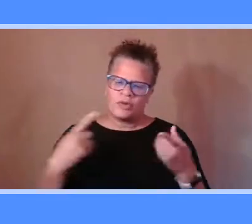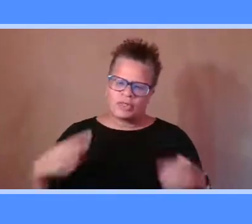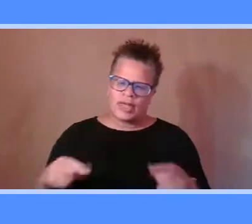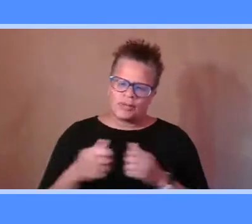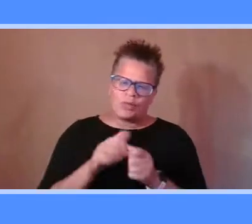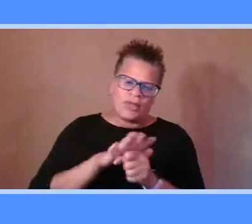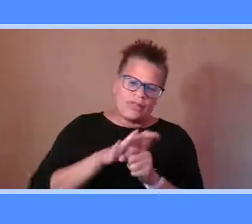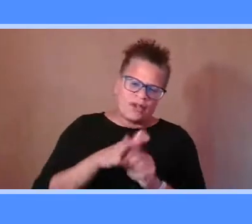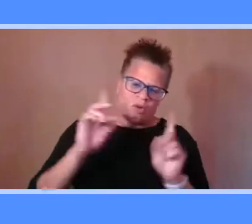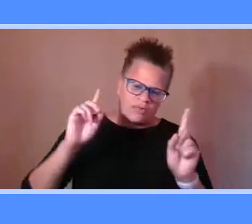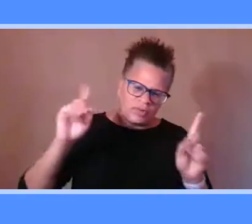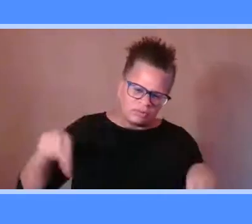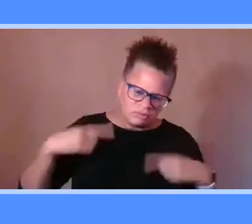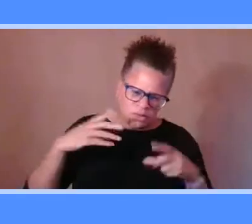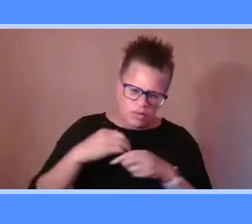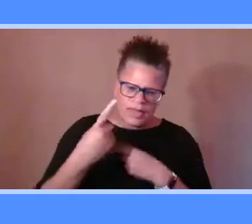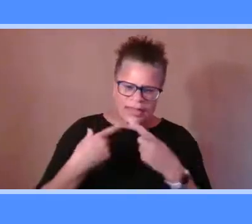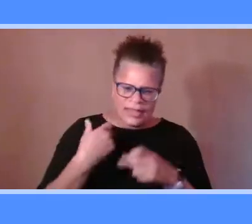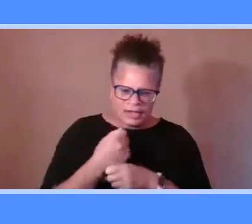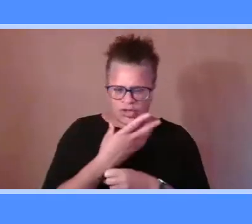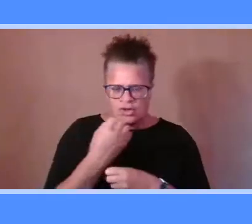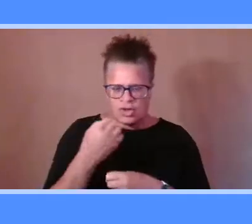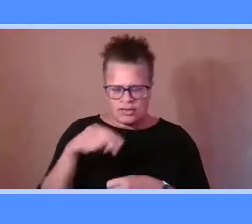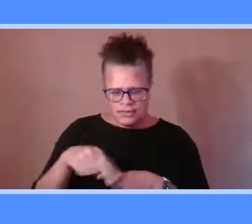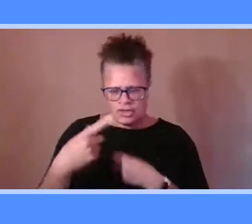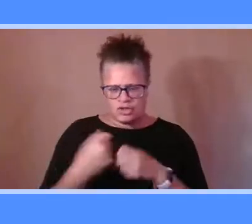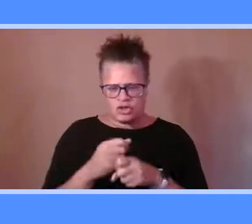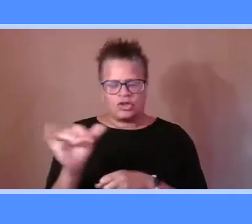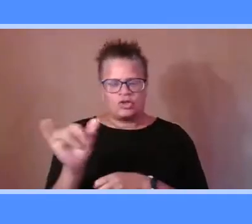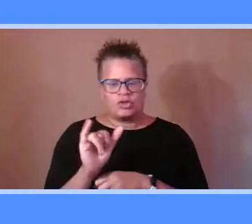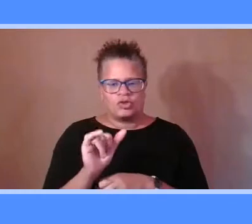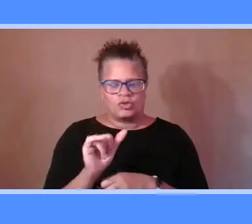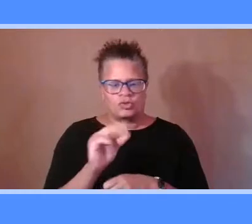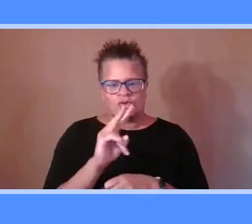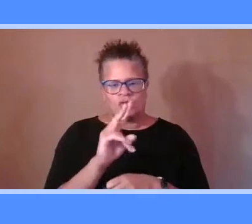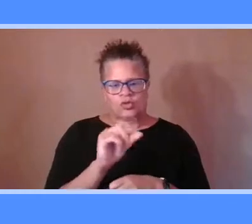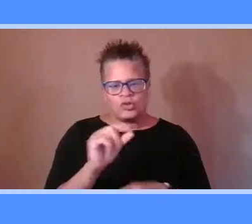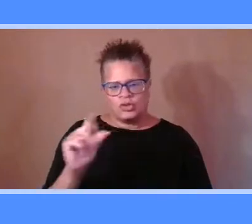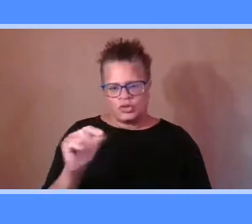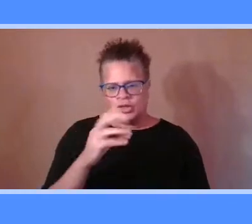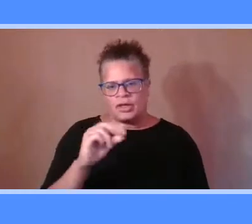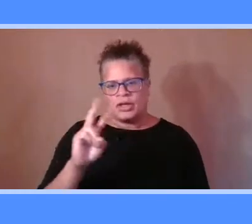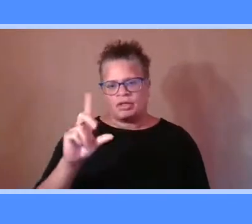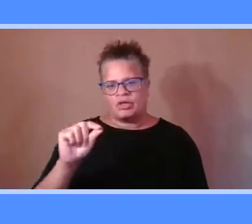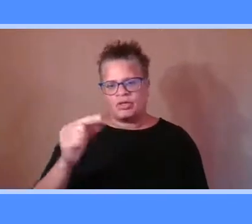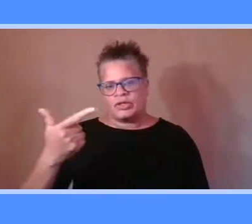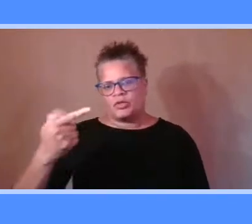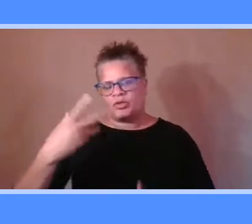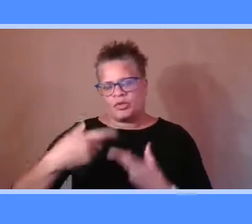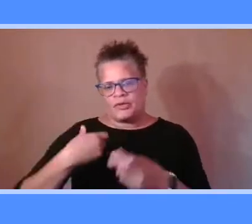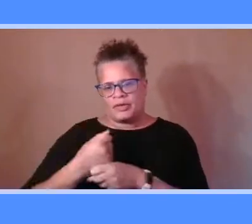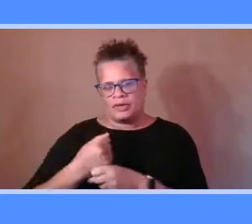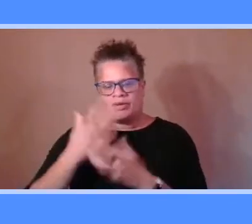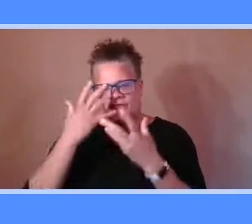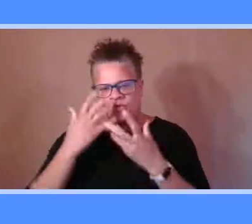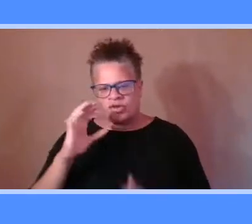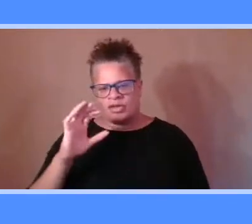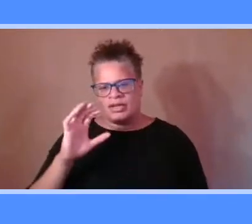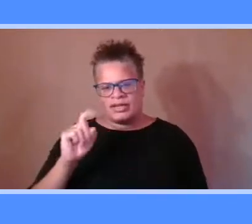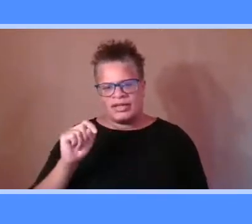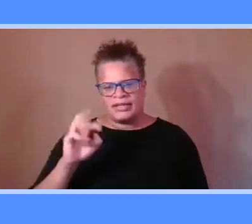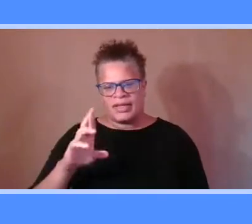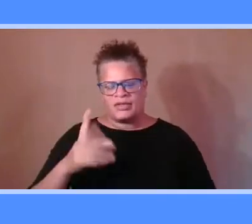COVID over last year and certainly this year is we're seeing, unfortunately, cancers